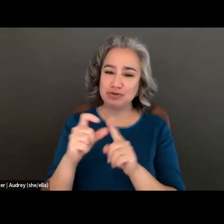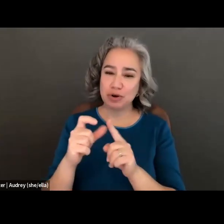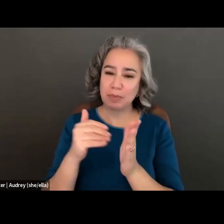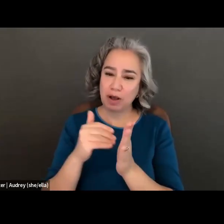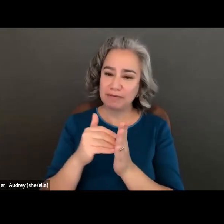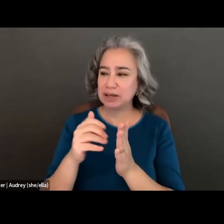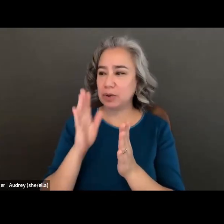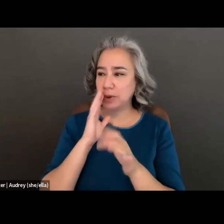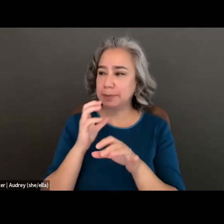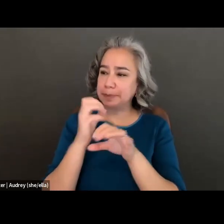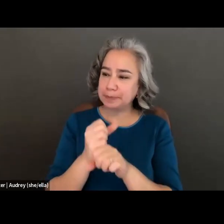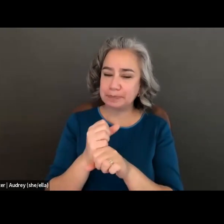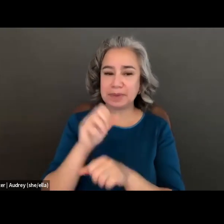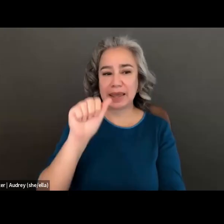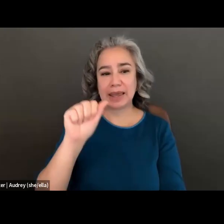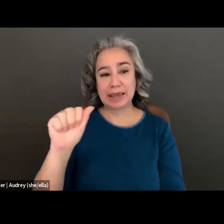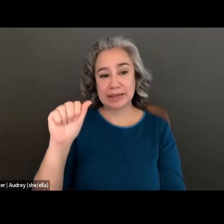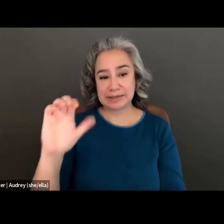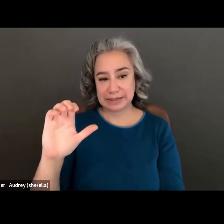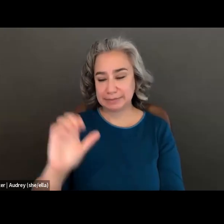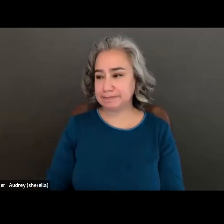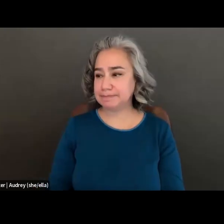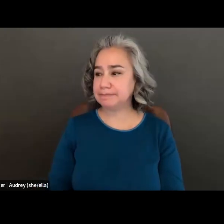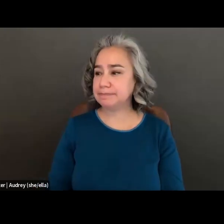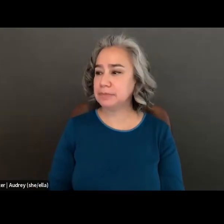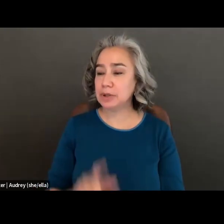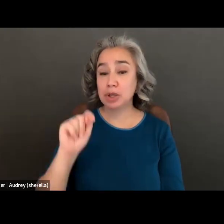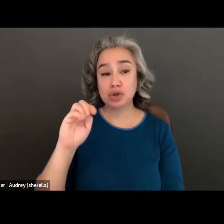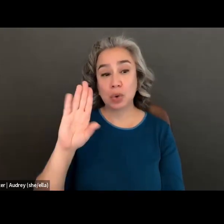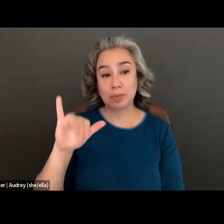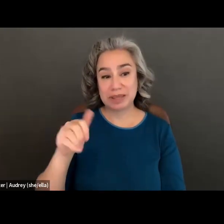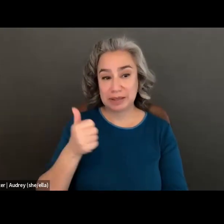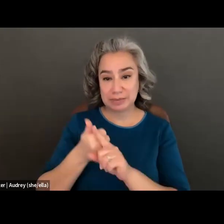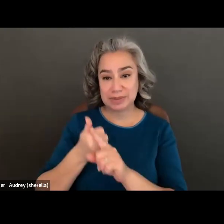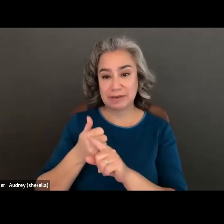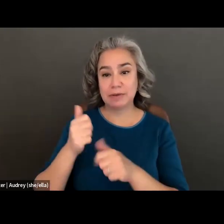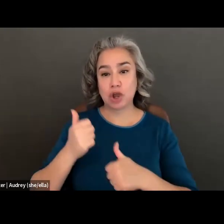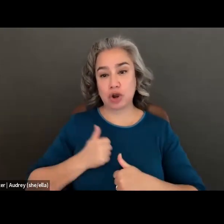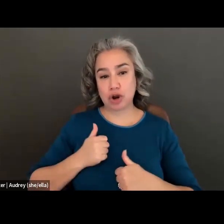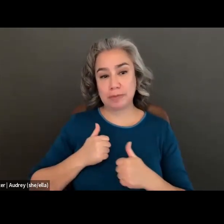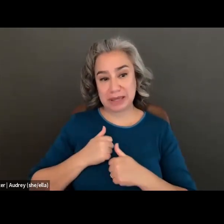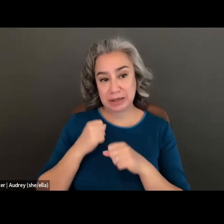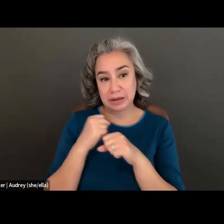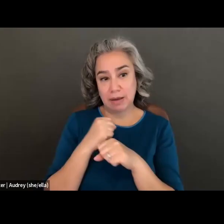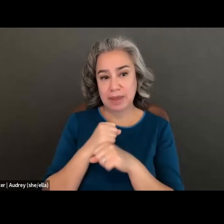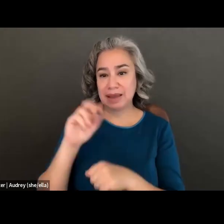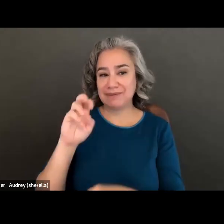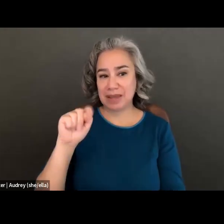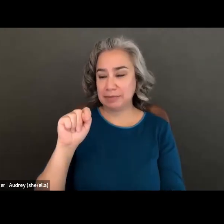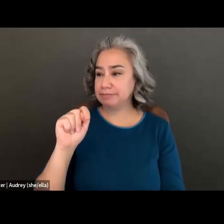we'll abbreviate it as AAC. Toby's also an Army combat veteran. Then we